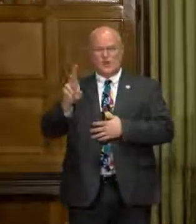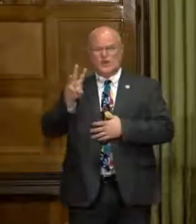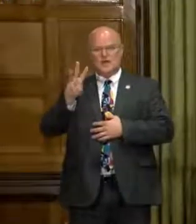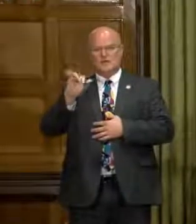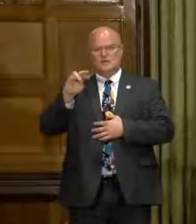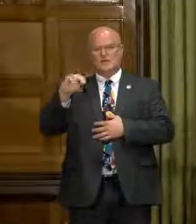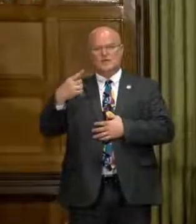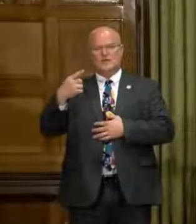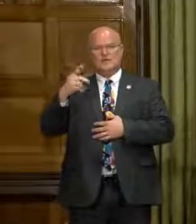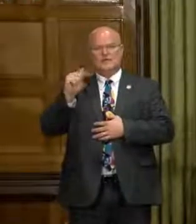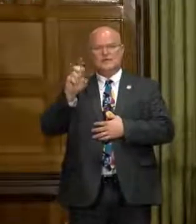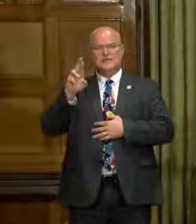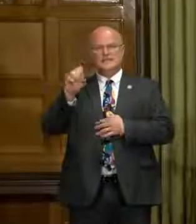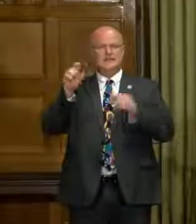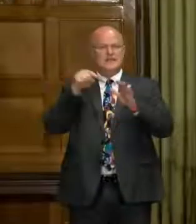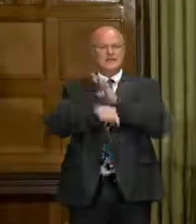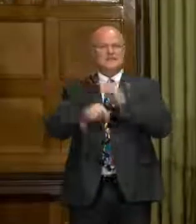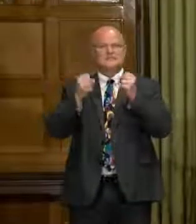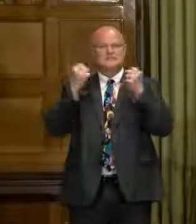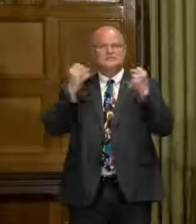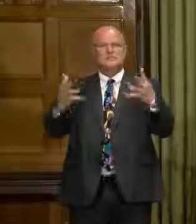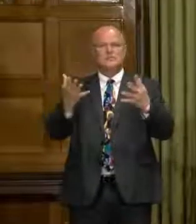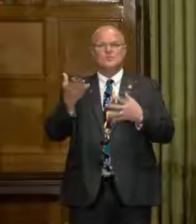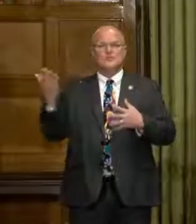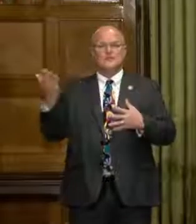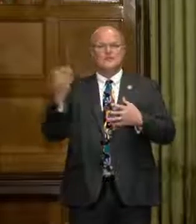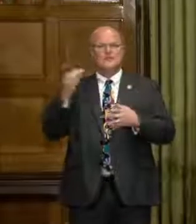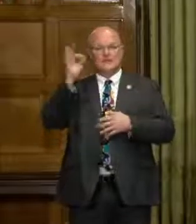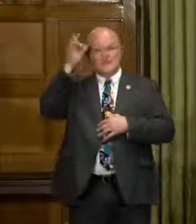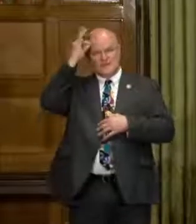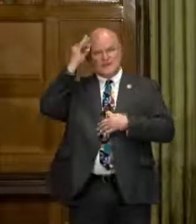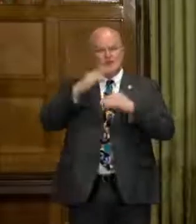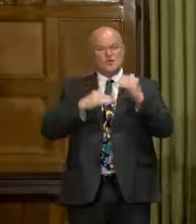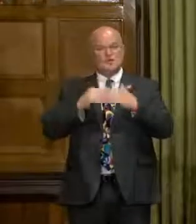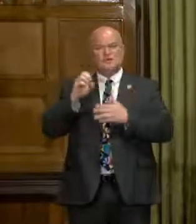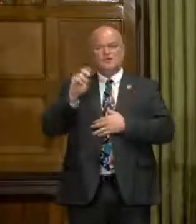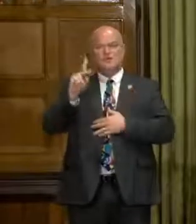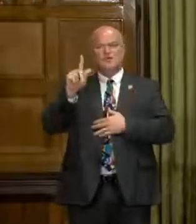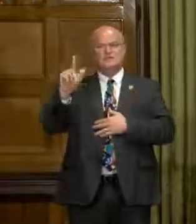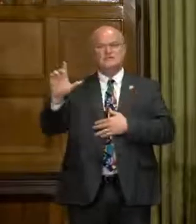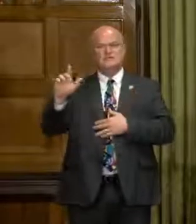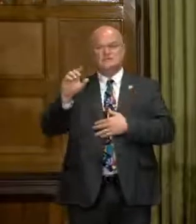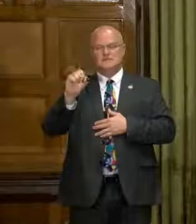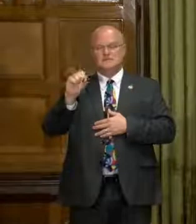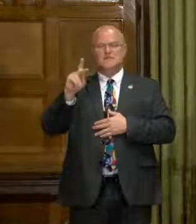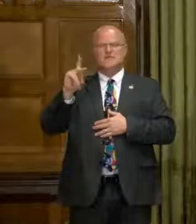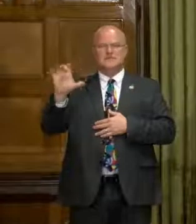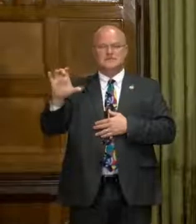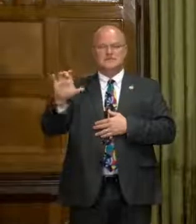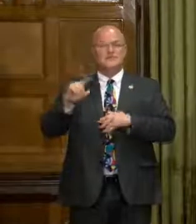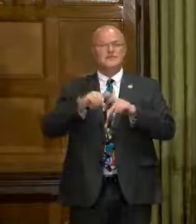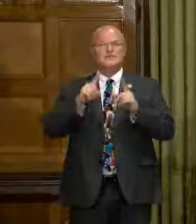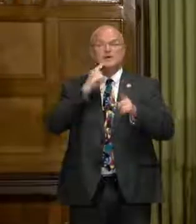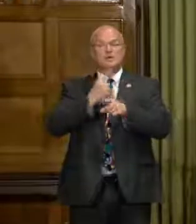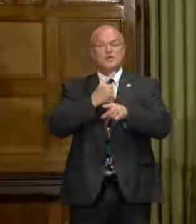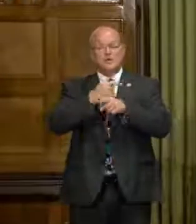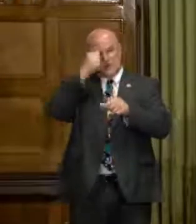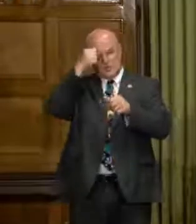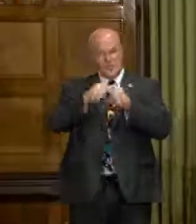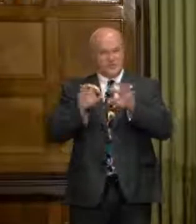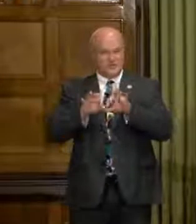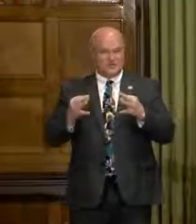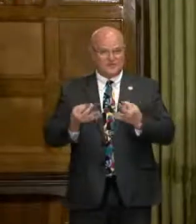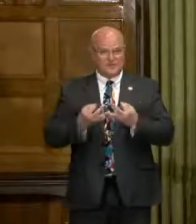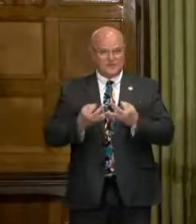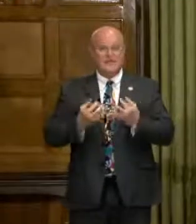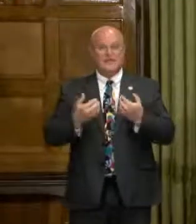terrorist that killed so many at the Murrah Federal Building in Oklahoma City. But it is appropriate to remember those